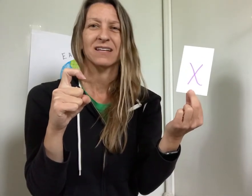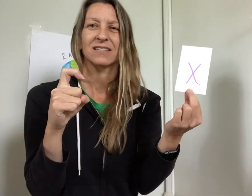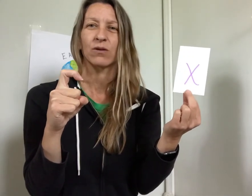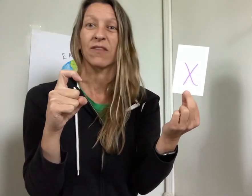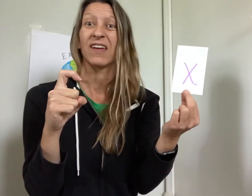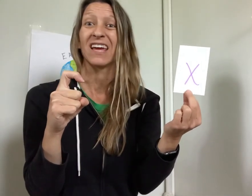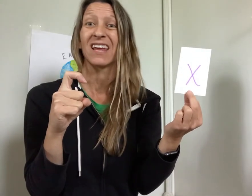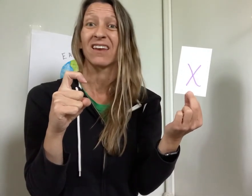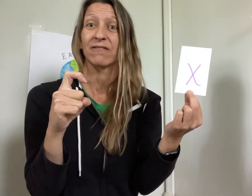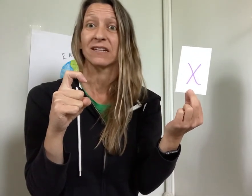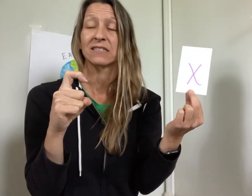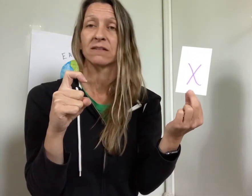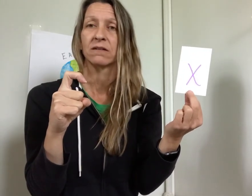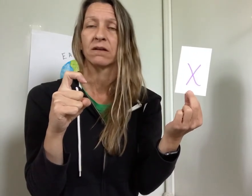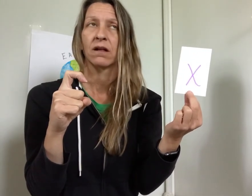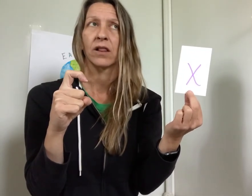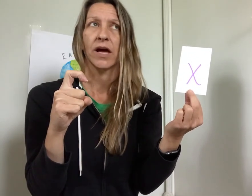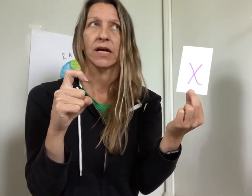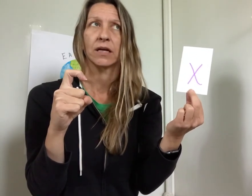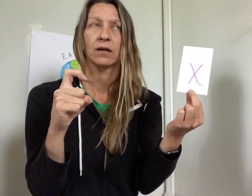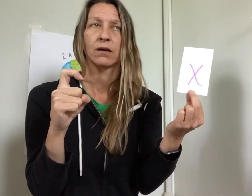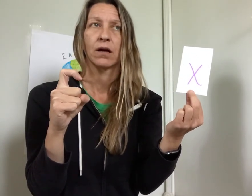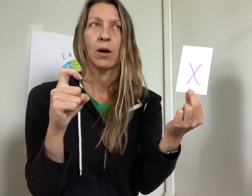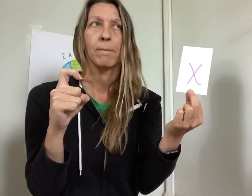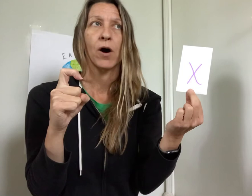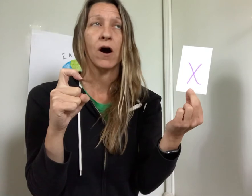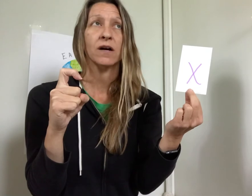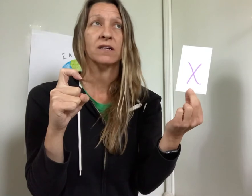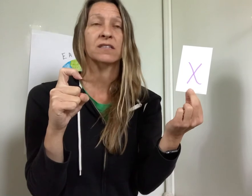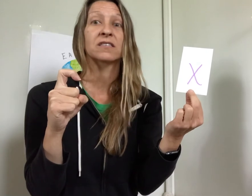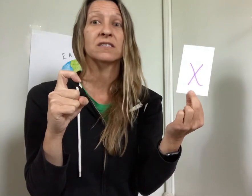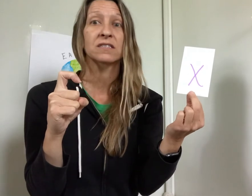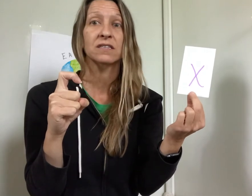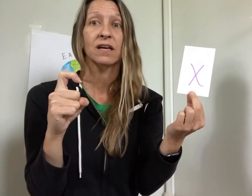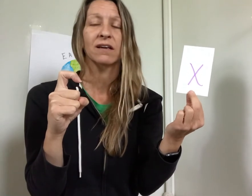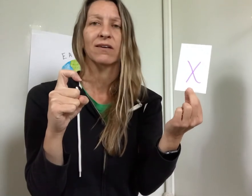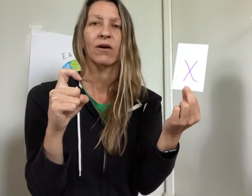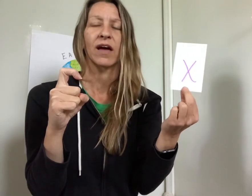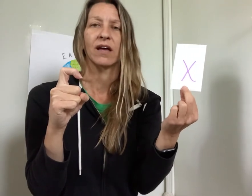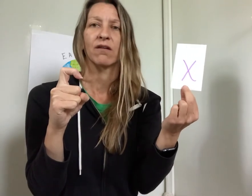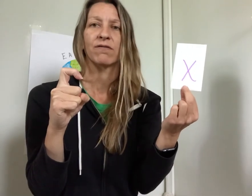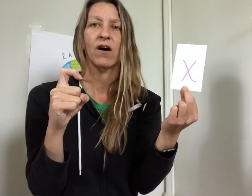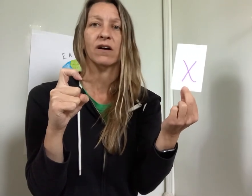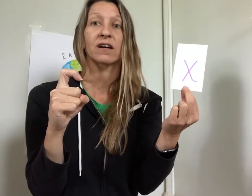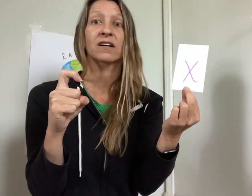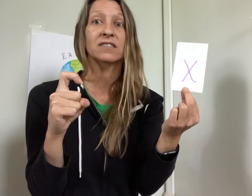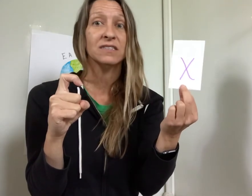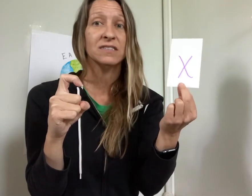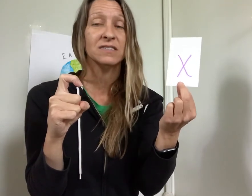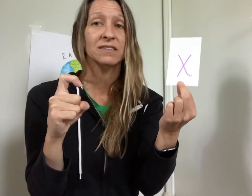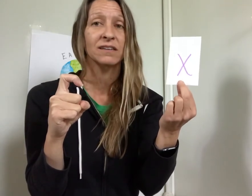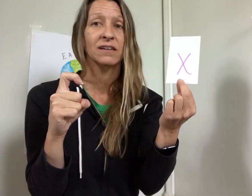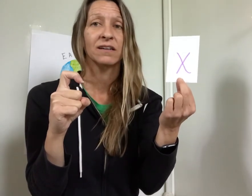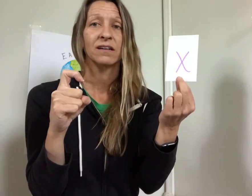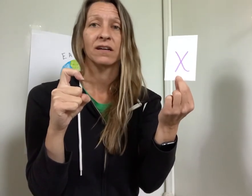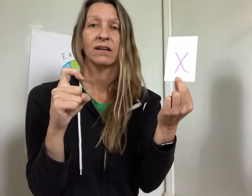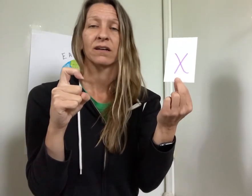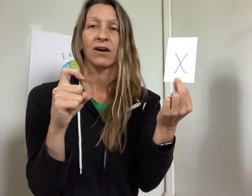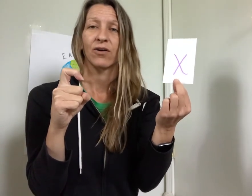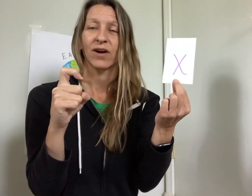sound at the end of it. Like box and fox. All right,